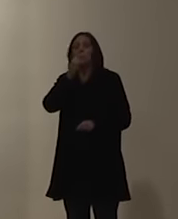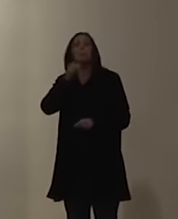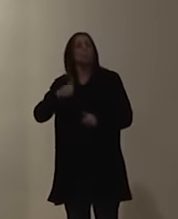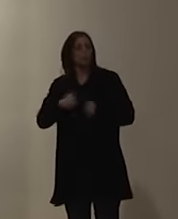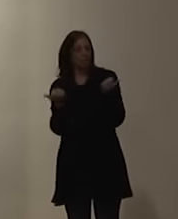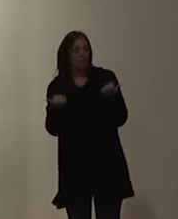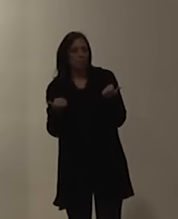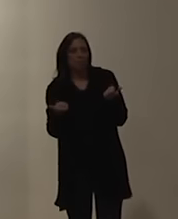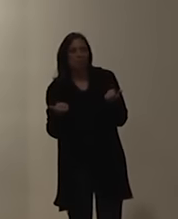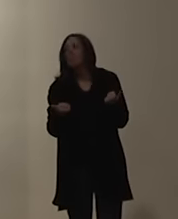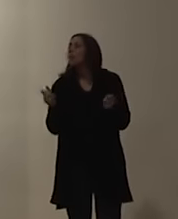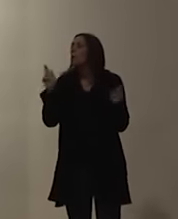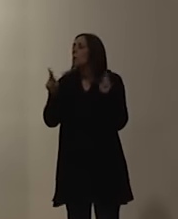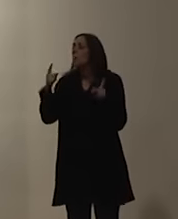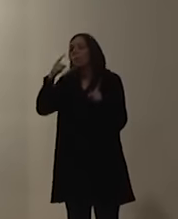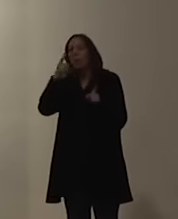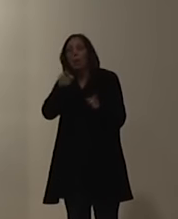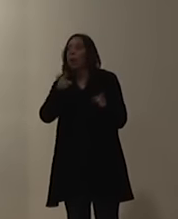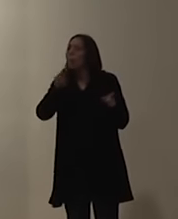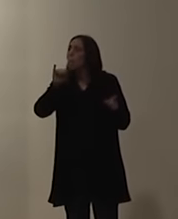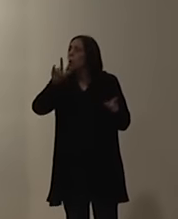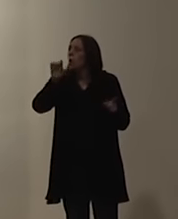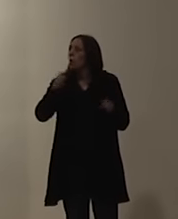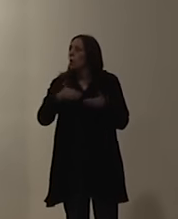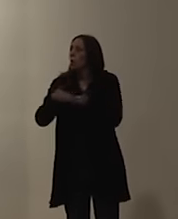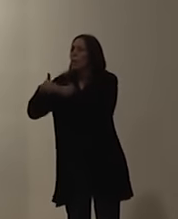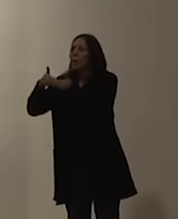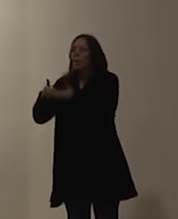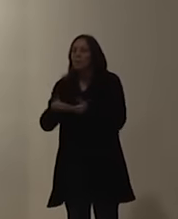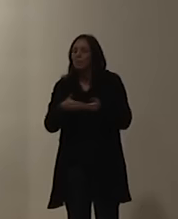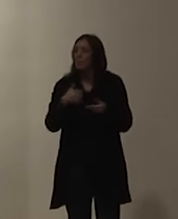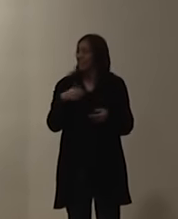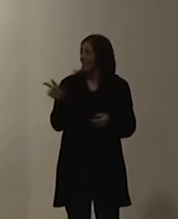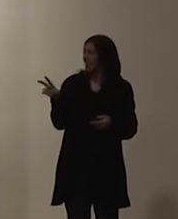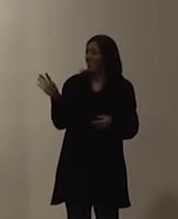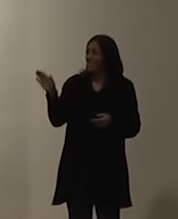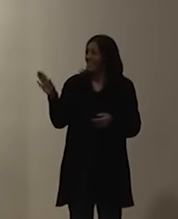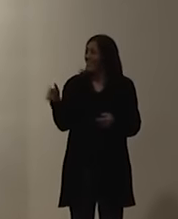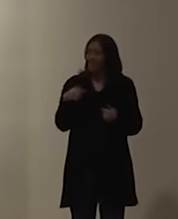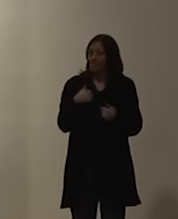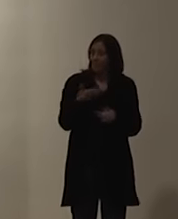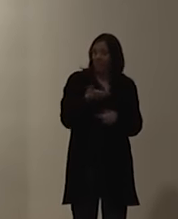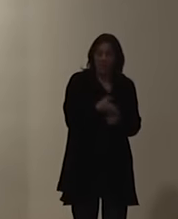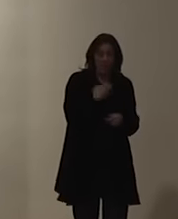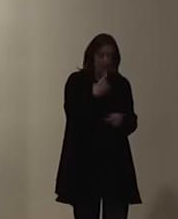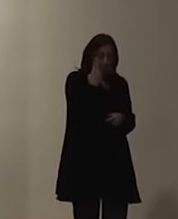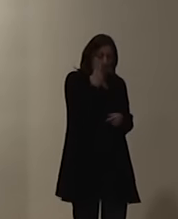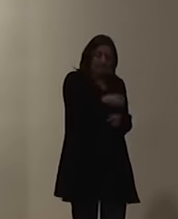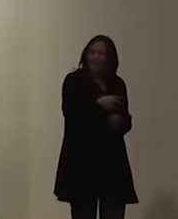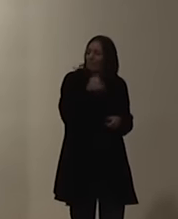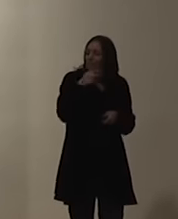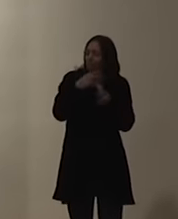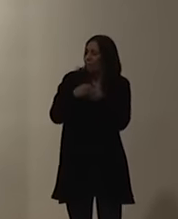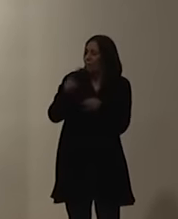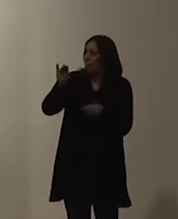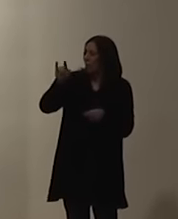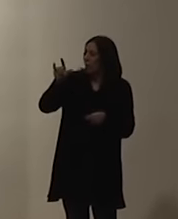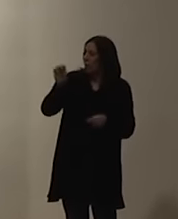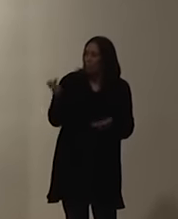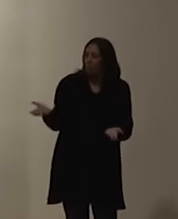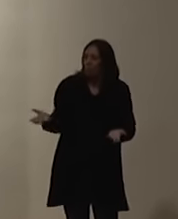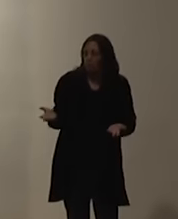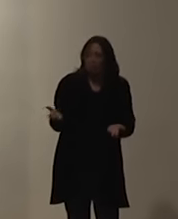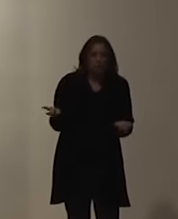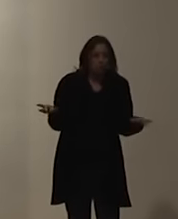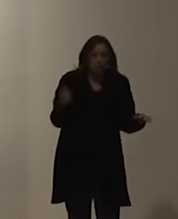miracle. I just went, yeah, miracle baby. And I'm thinking, what would happen if your kid was dehydrated and went to